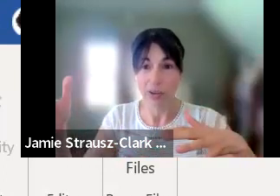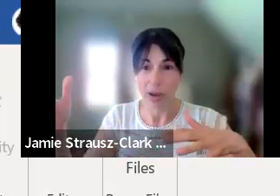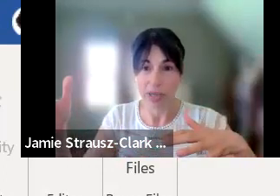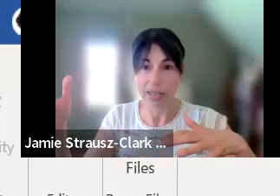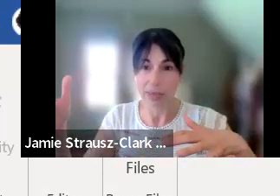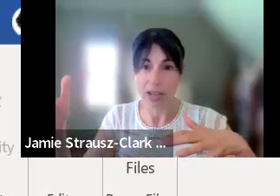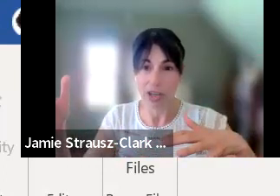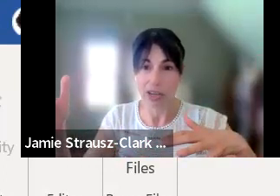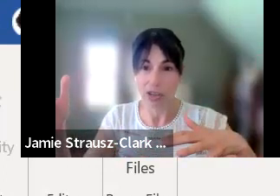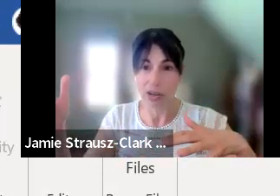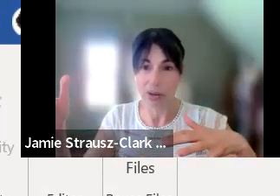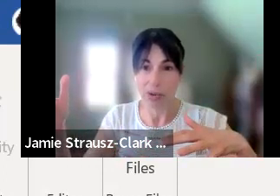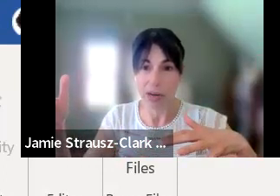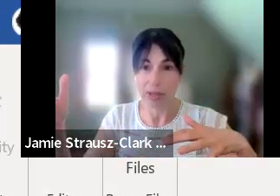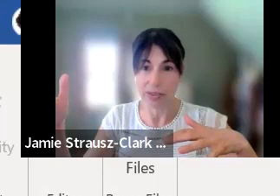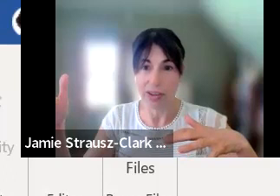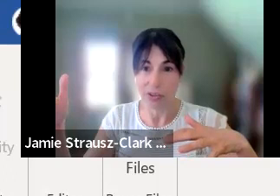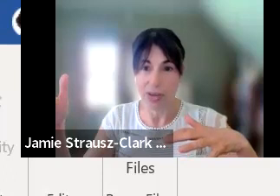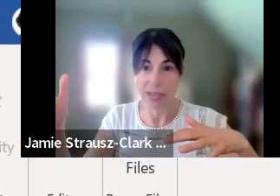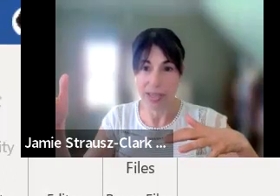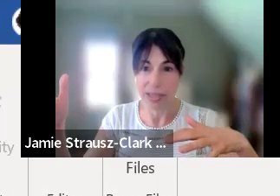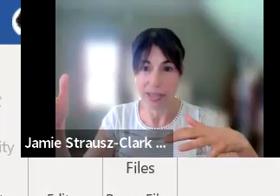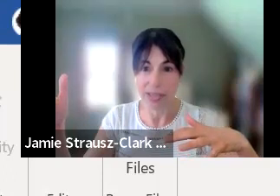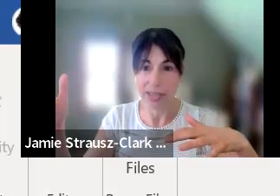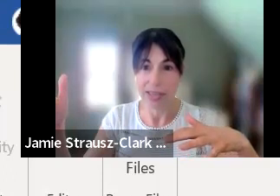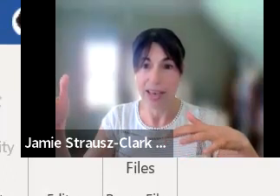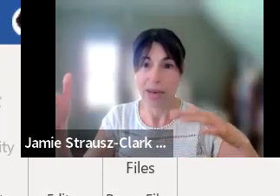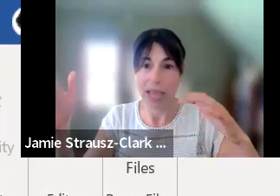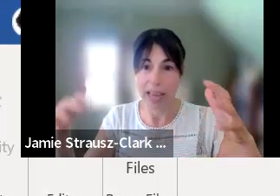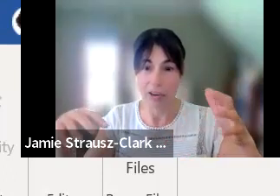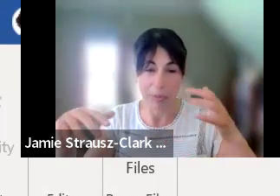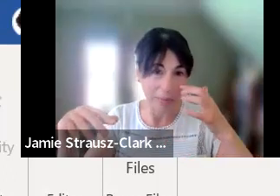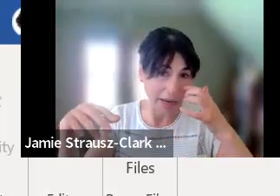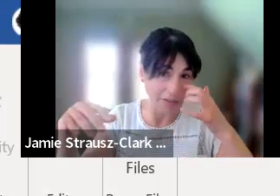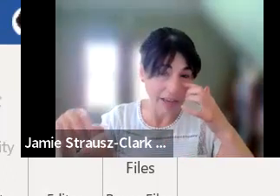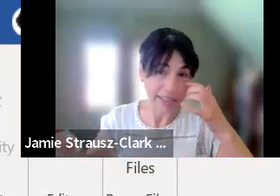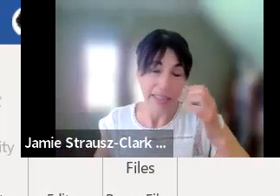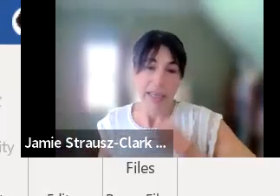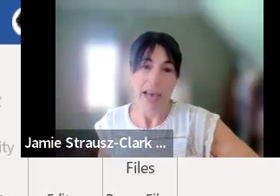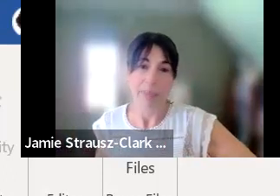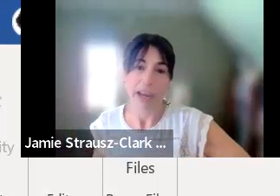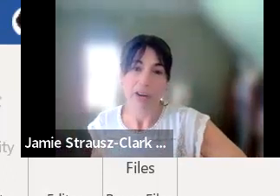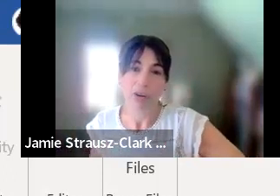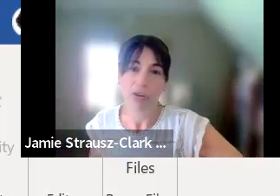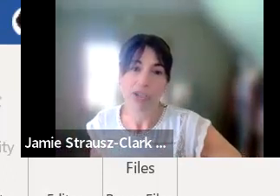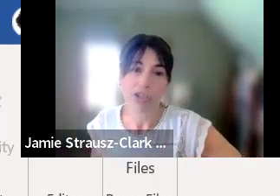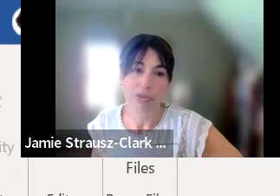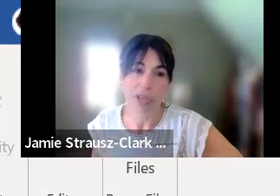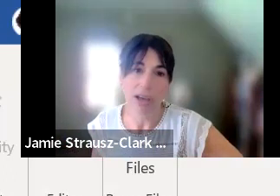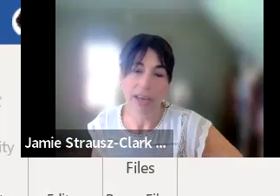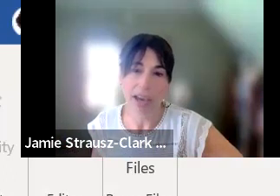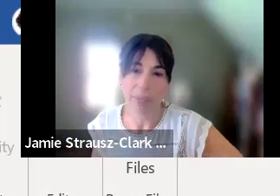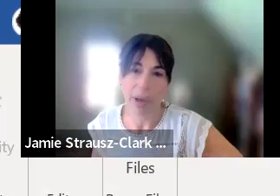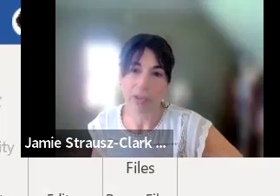and why we need some education on what a mental health crisis is and how it might manifest. I heard